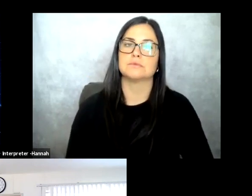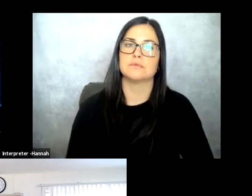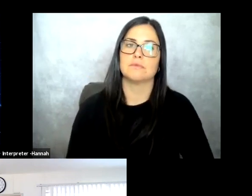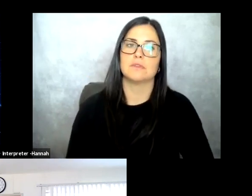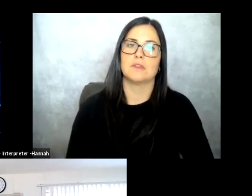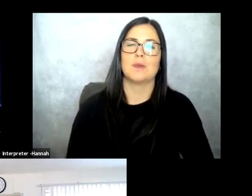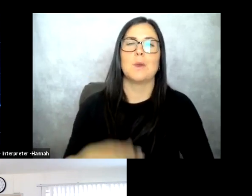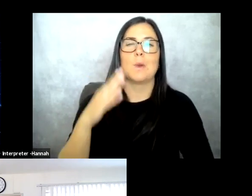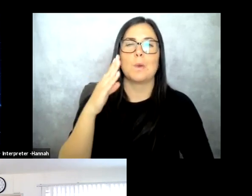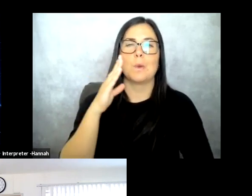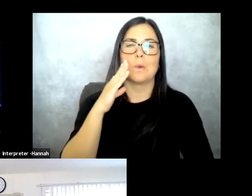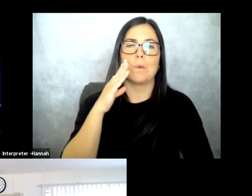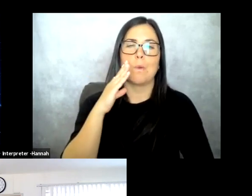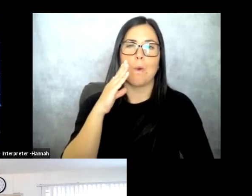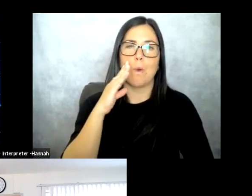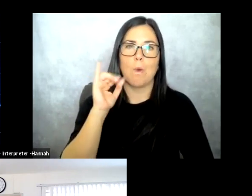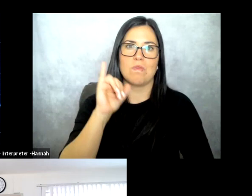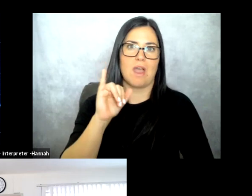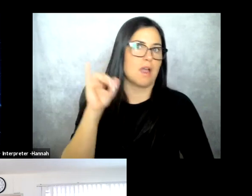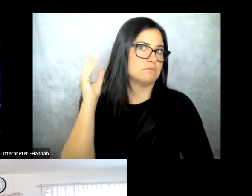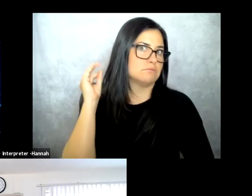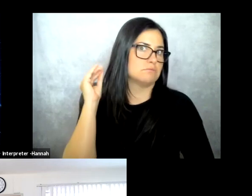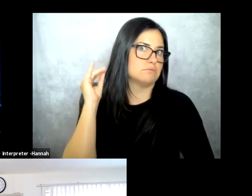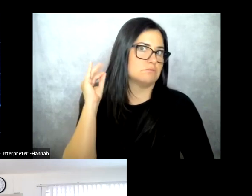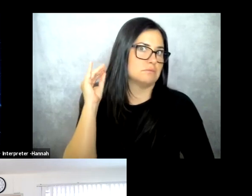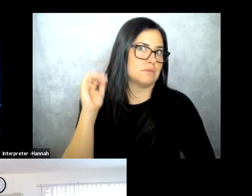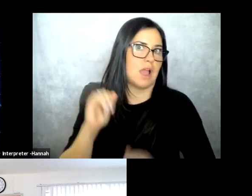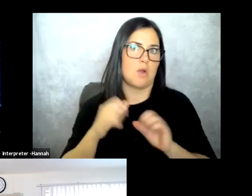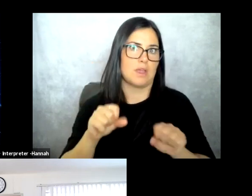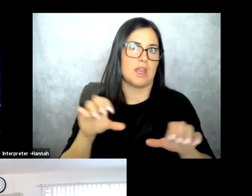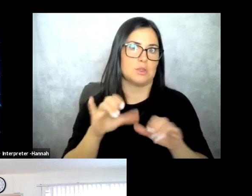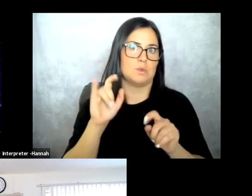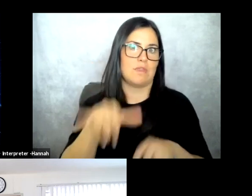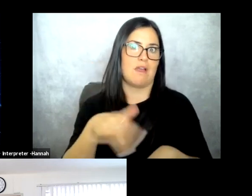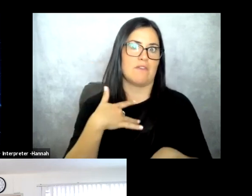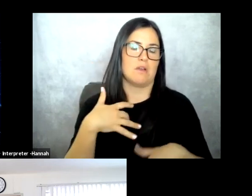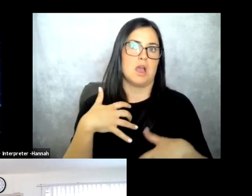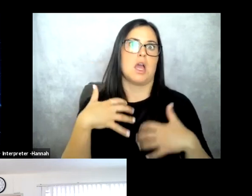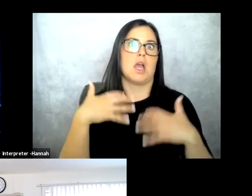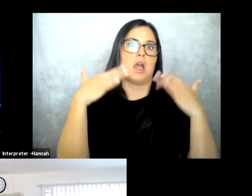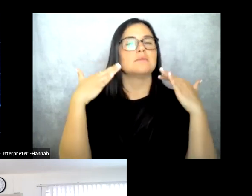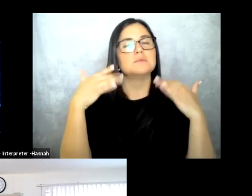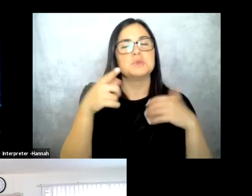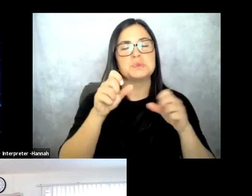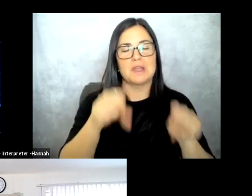That feeling you have in the back of your mind of like, oh my gosh, how am I ever going to do this? You can do it, I promise